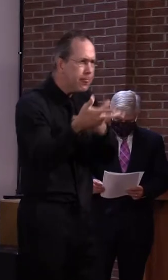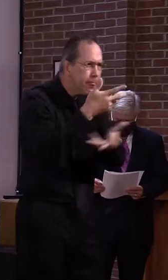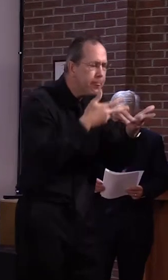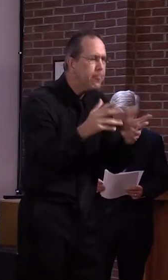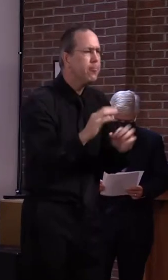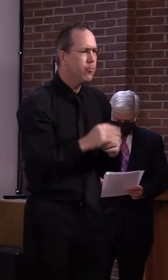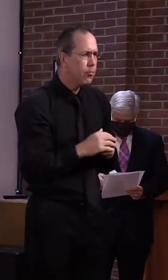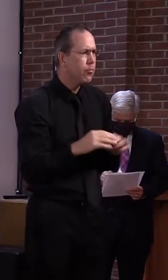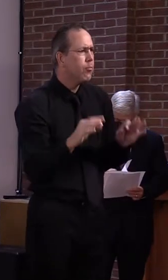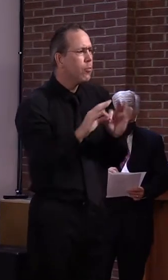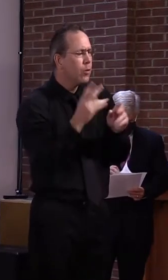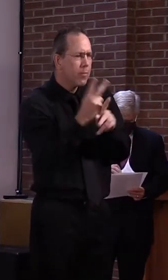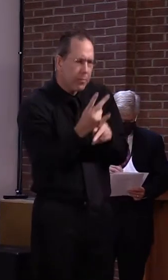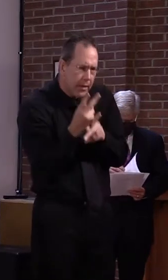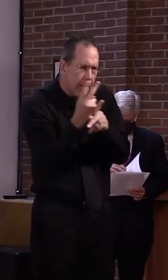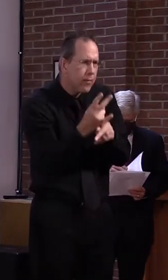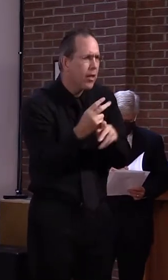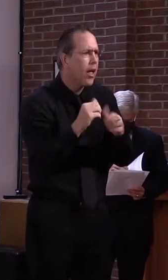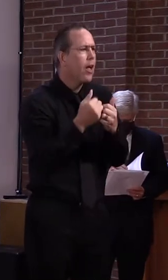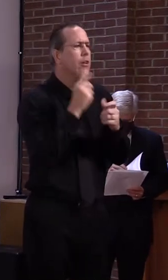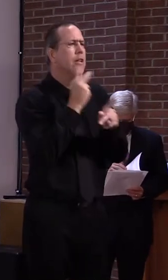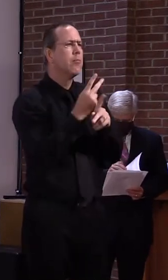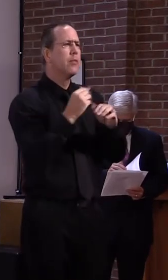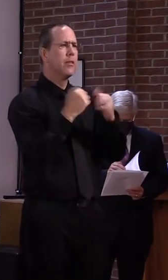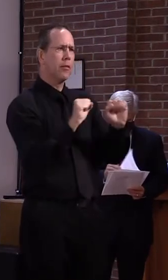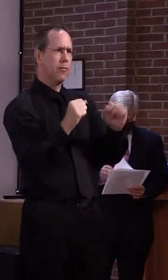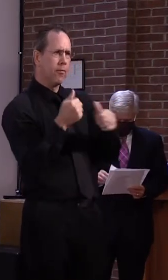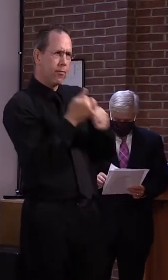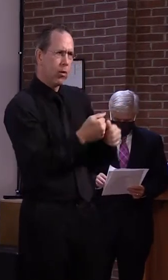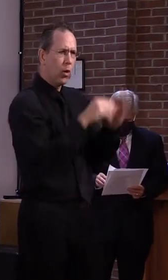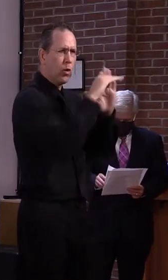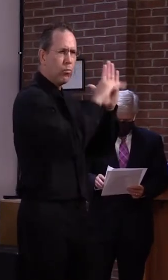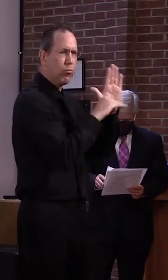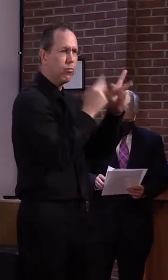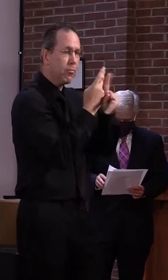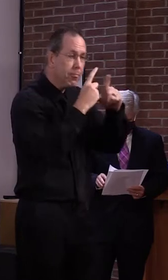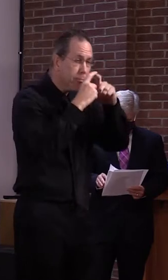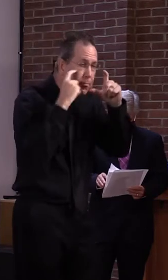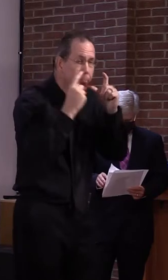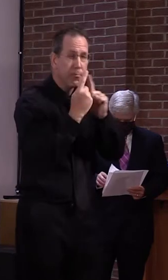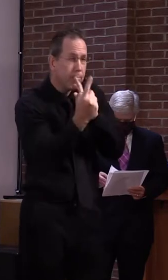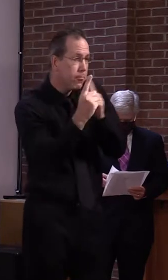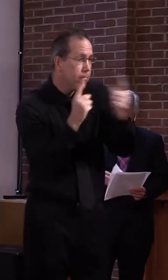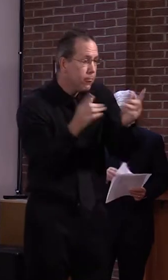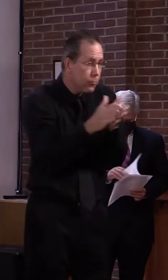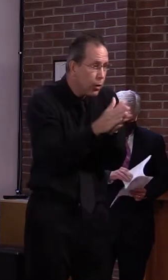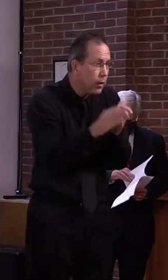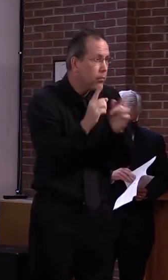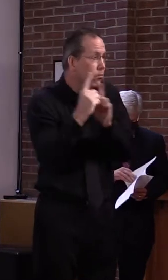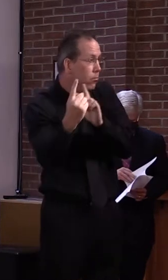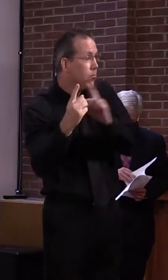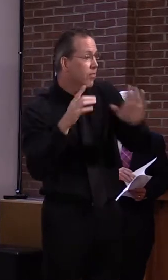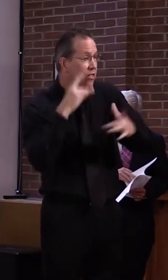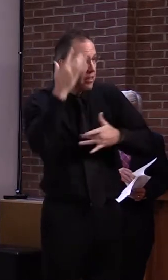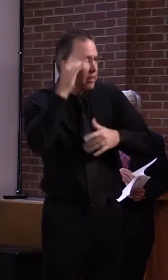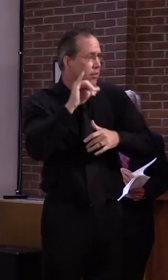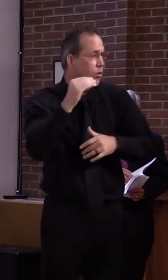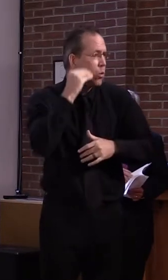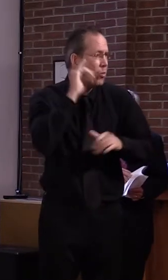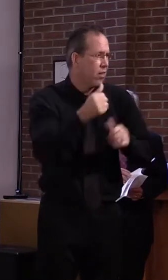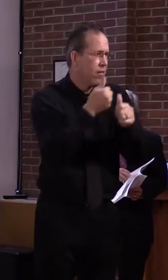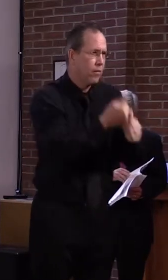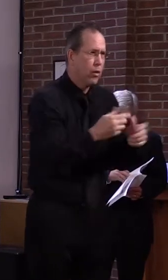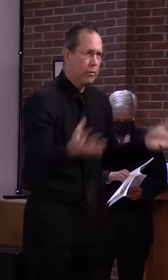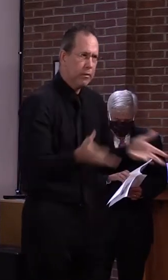continue. My team is also pushing forward on our unique approach to set up childcare hubs for remote